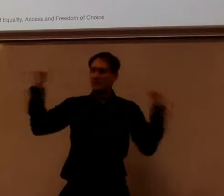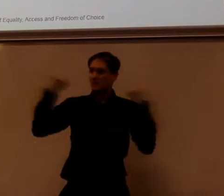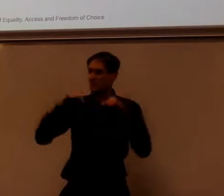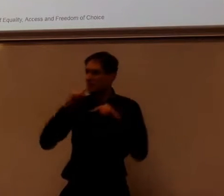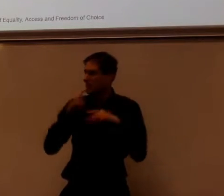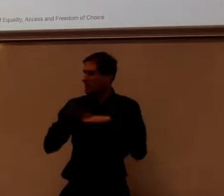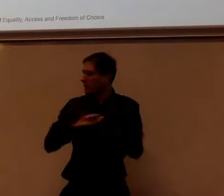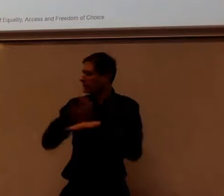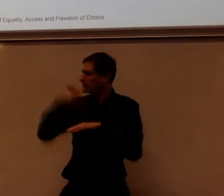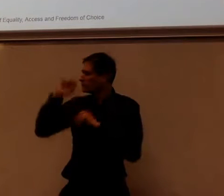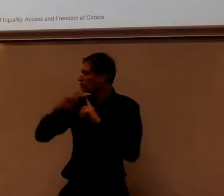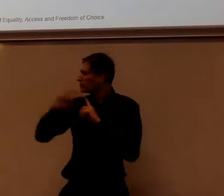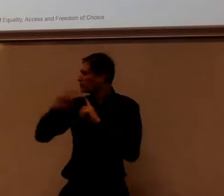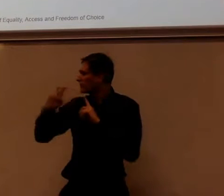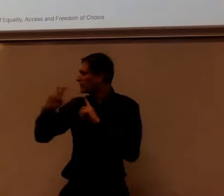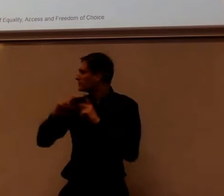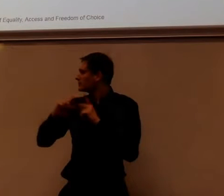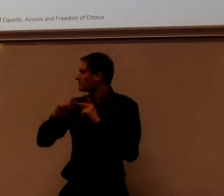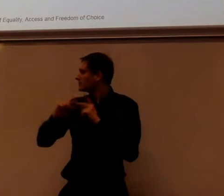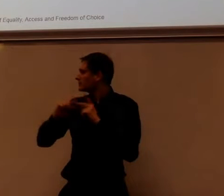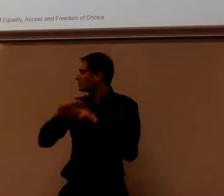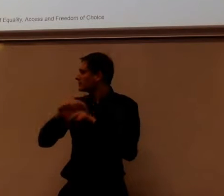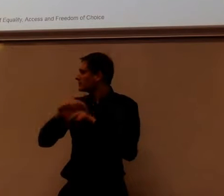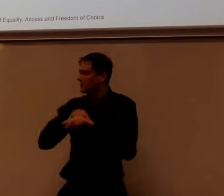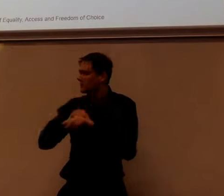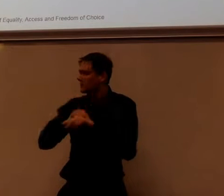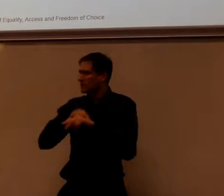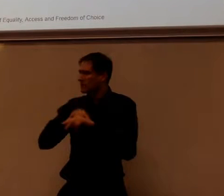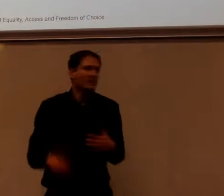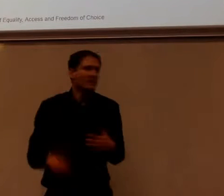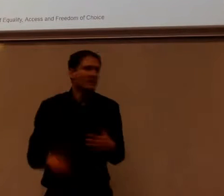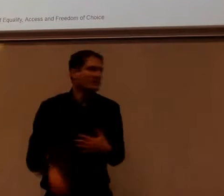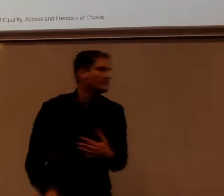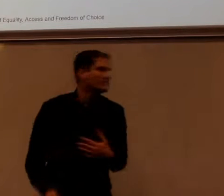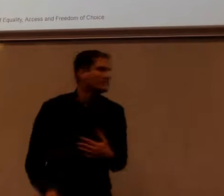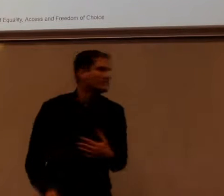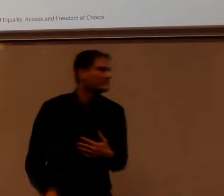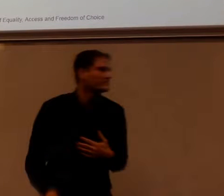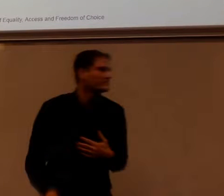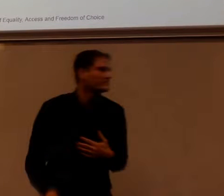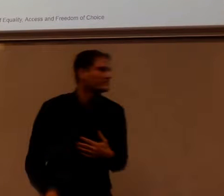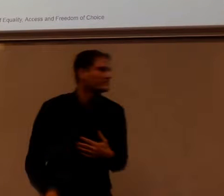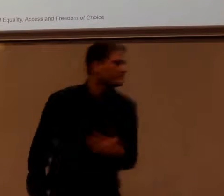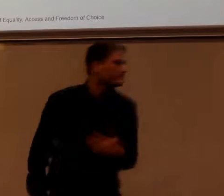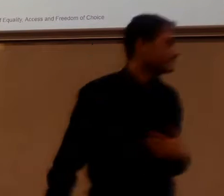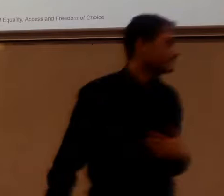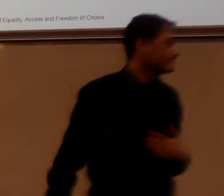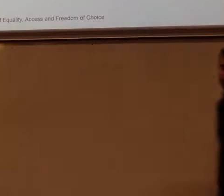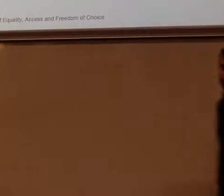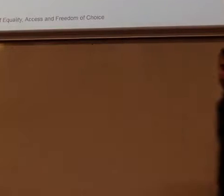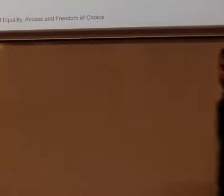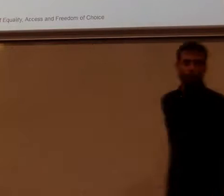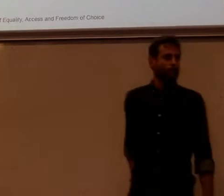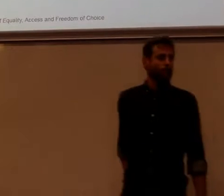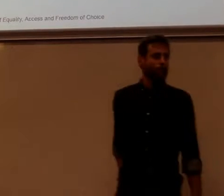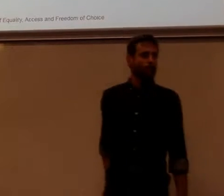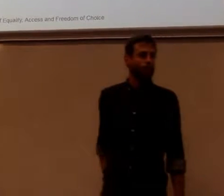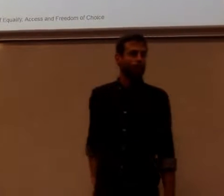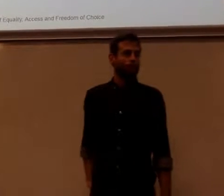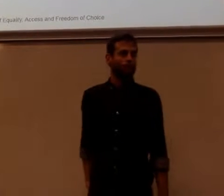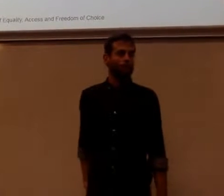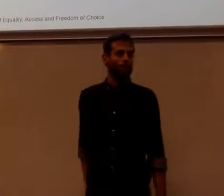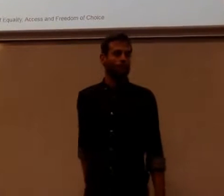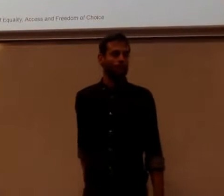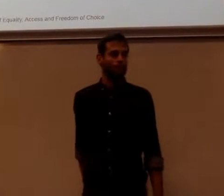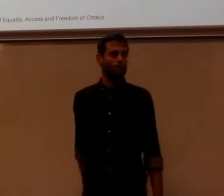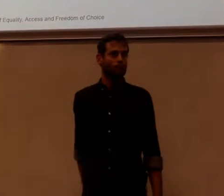from there. If people do live remotely, will transport costs be covered? Will it be side covered?